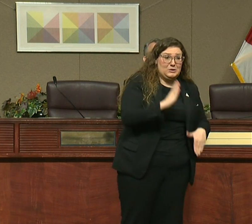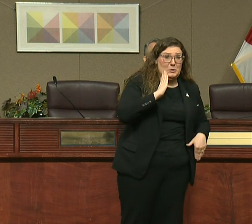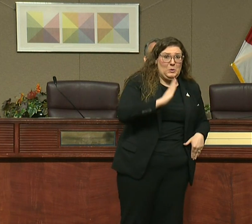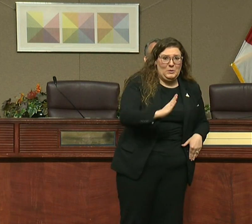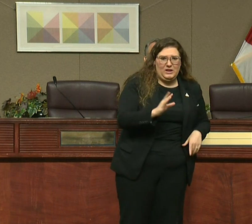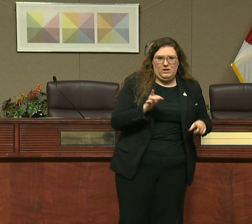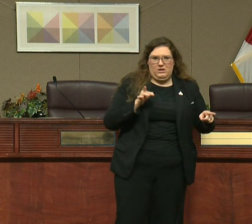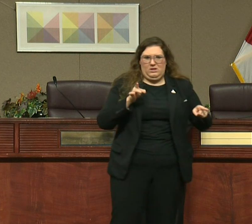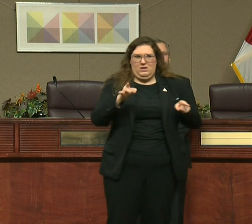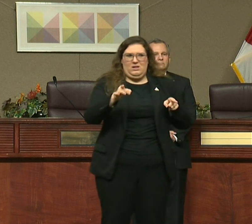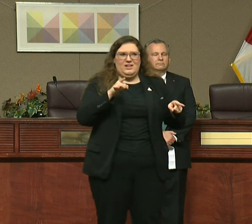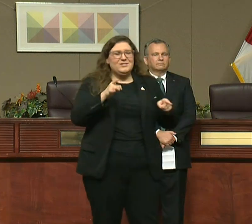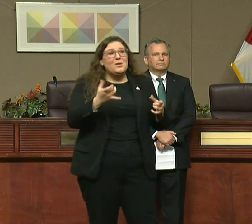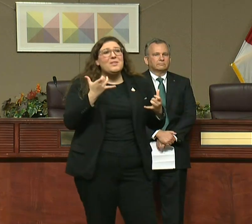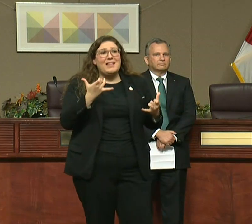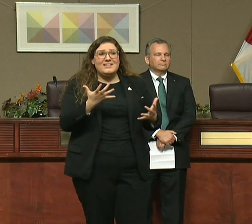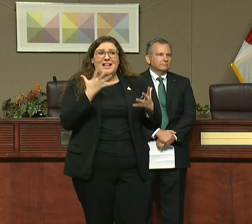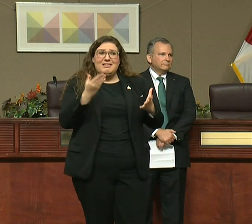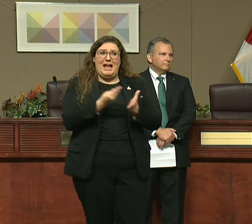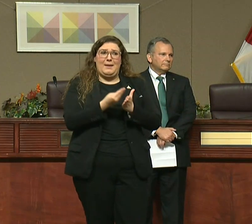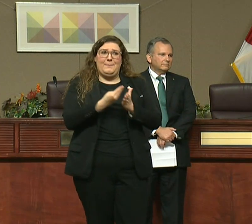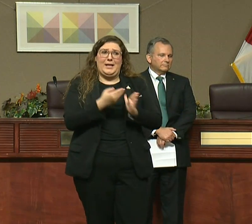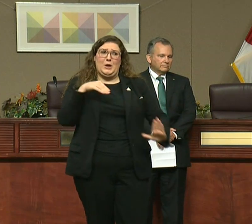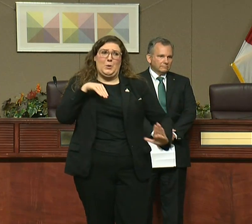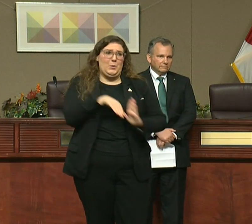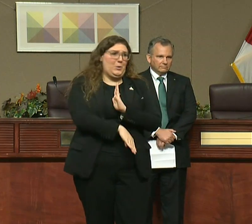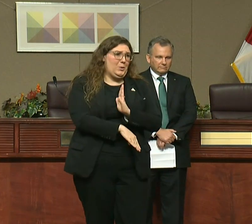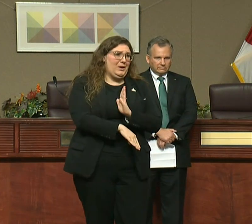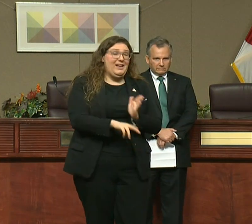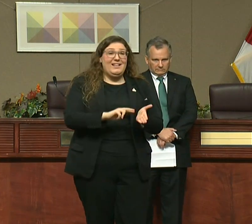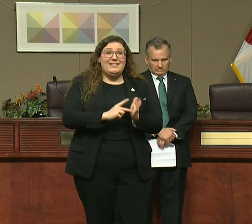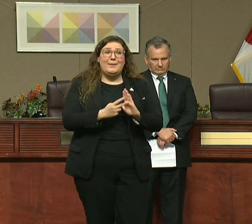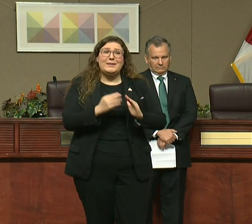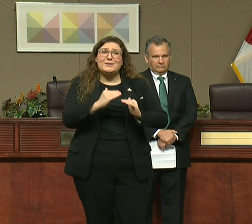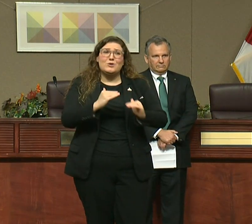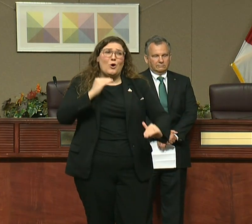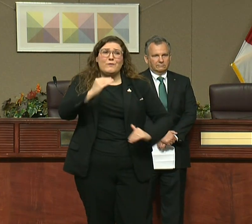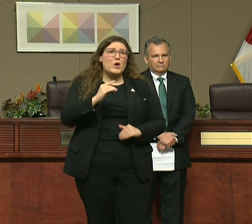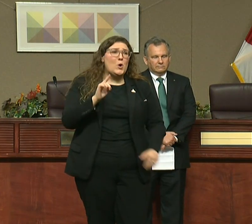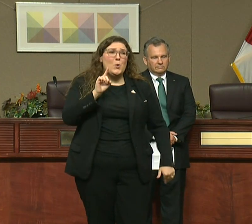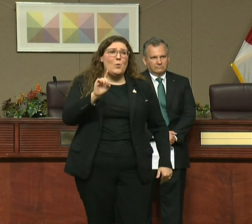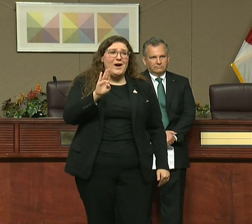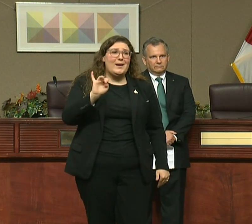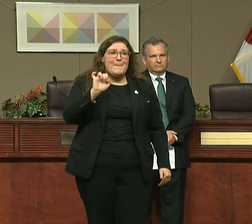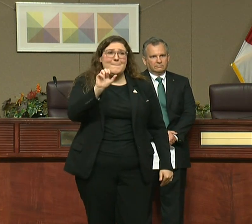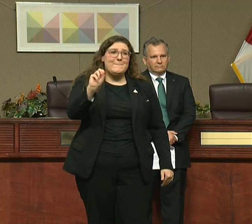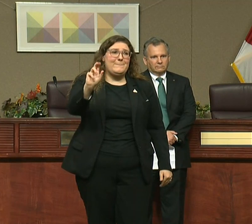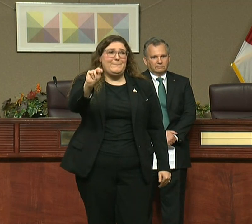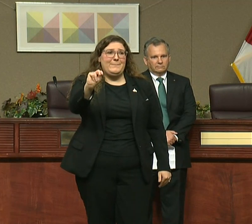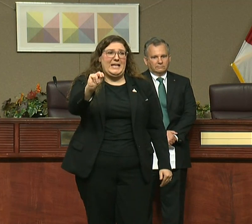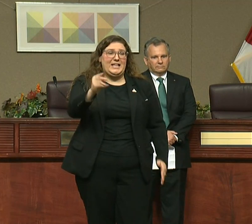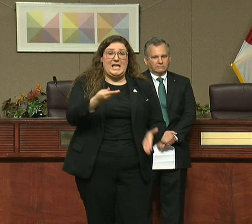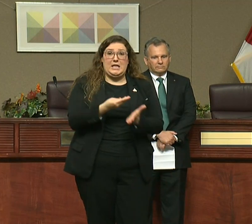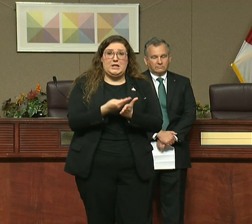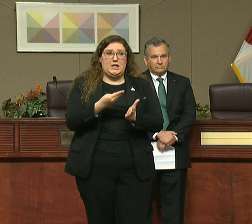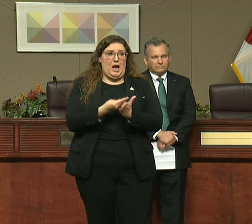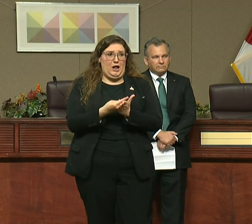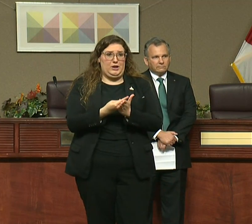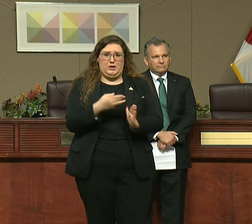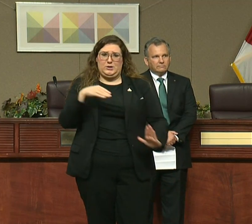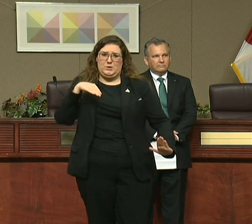our convention-related business, that's over $1 billion in economic impact that we experience from